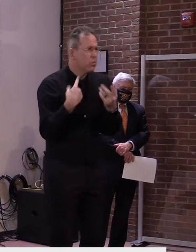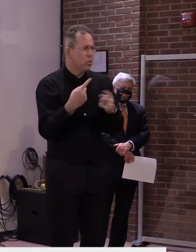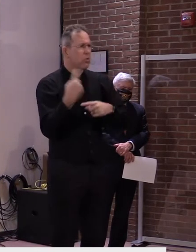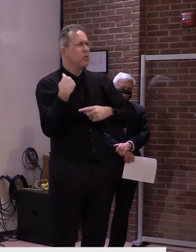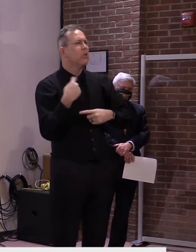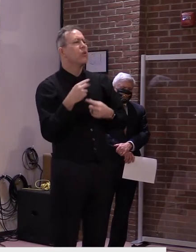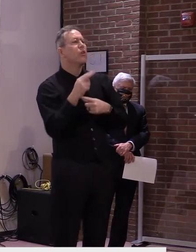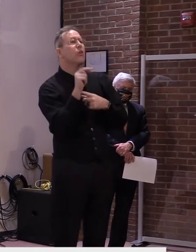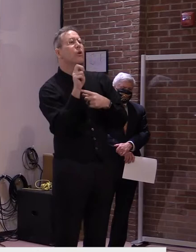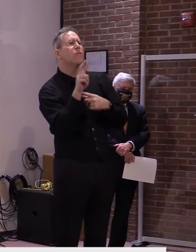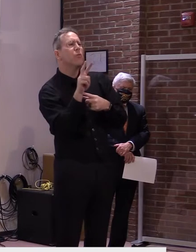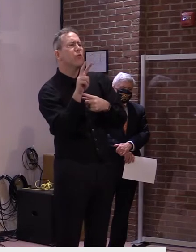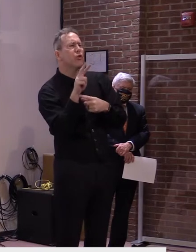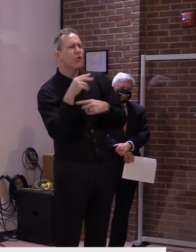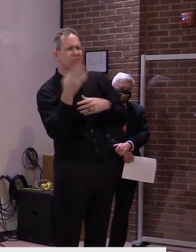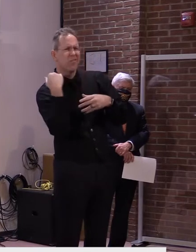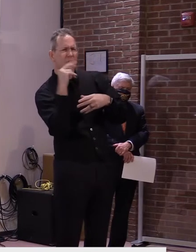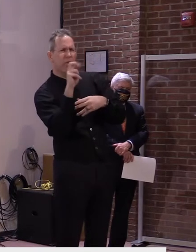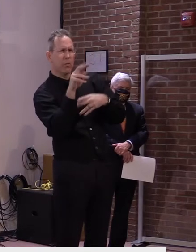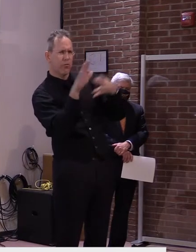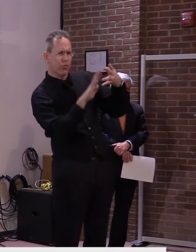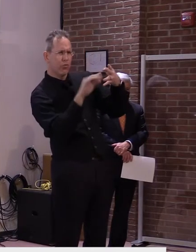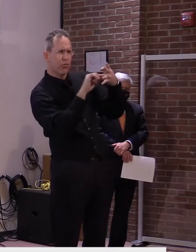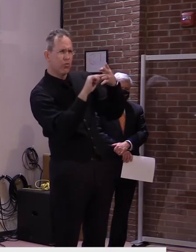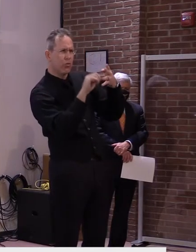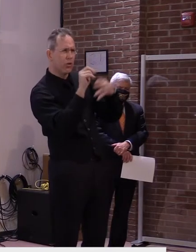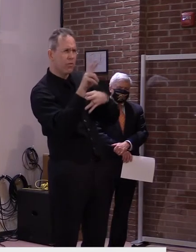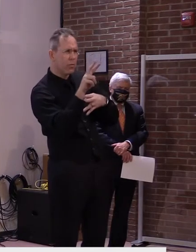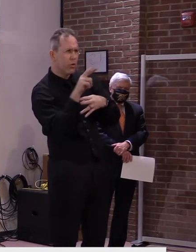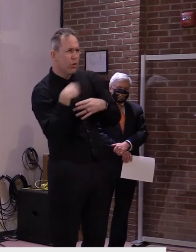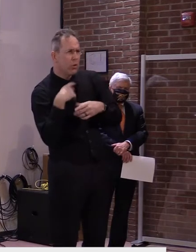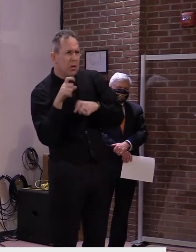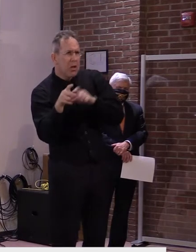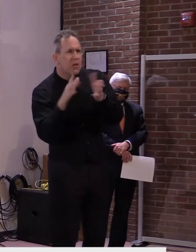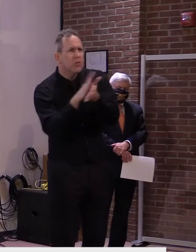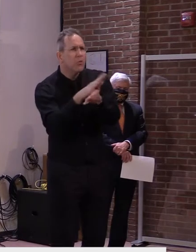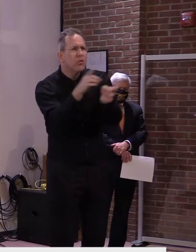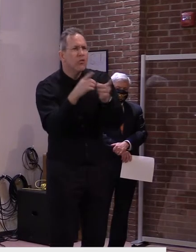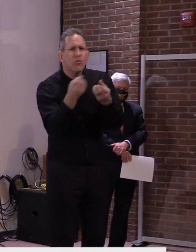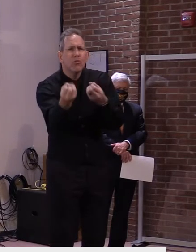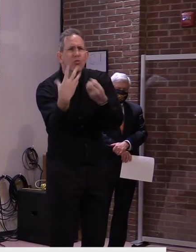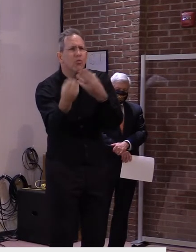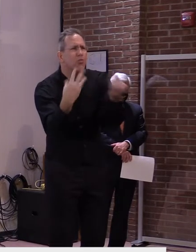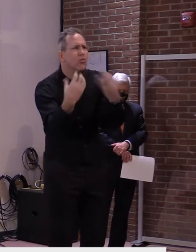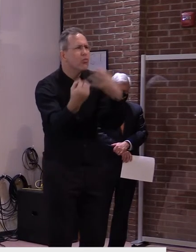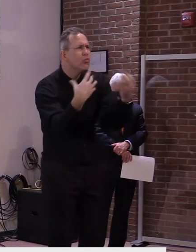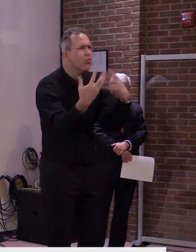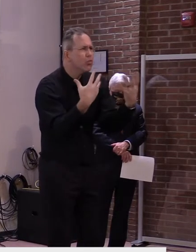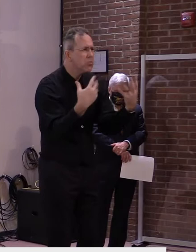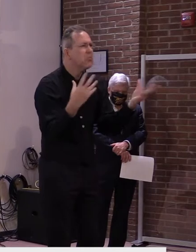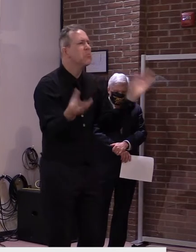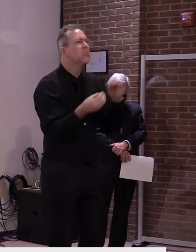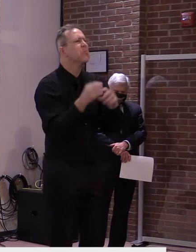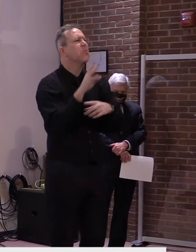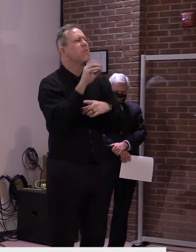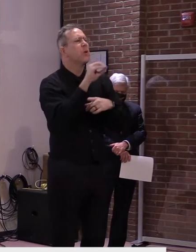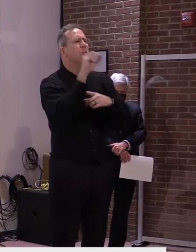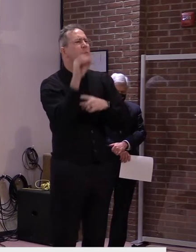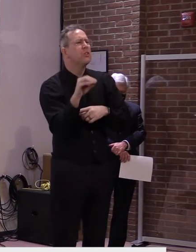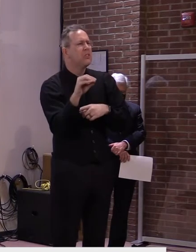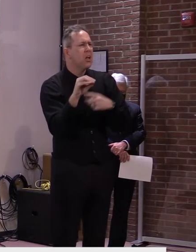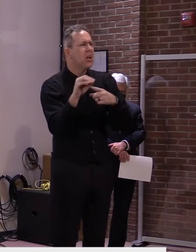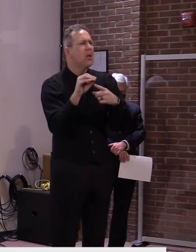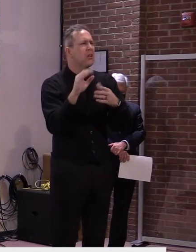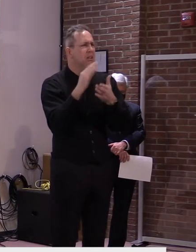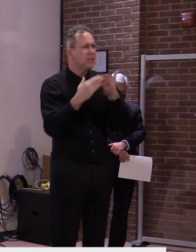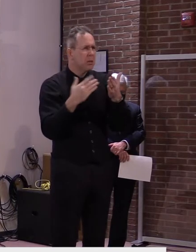The testing is voluntary, and we see about 40% of staff participating in the testing each week. For the week of